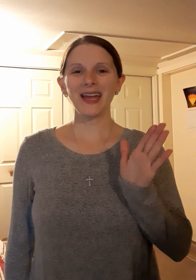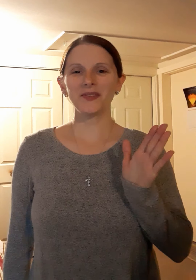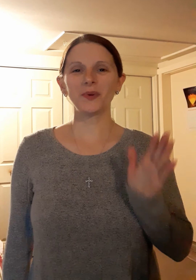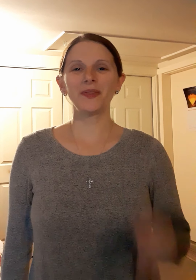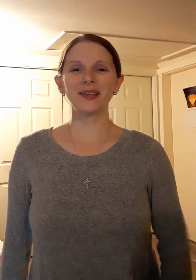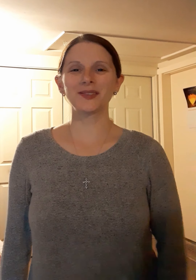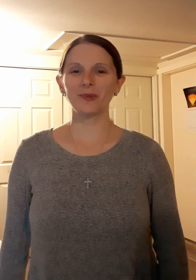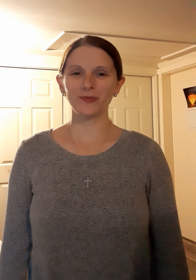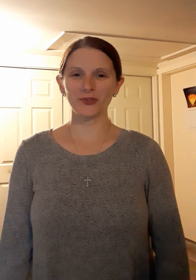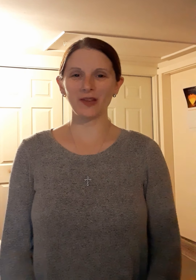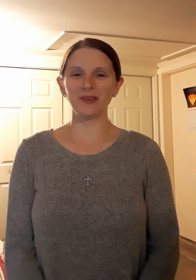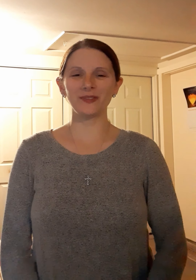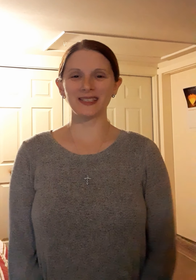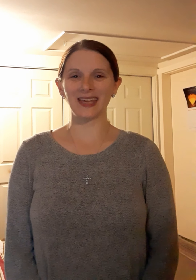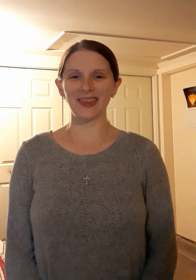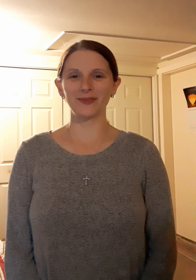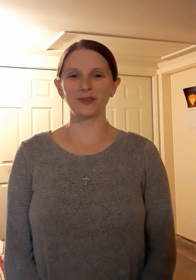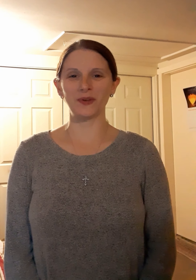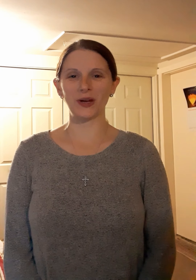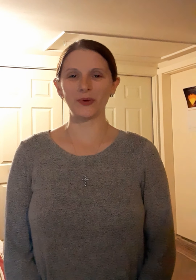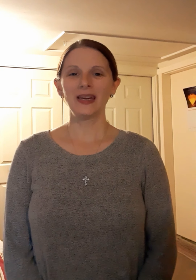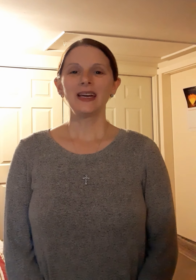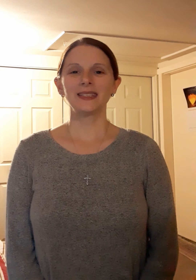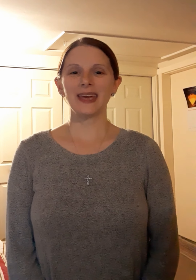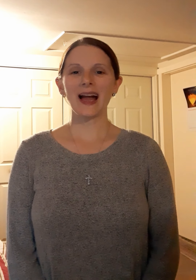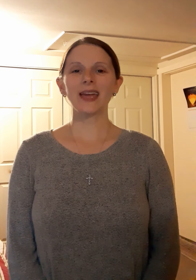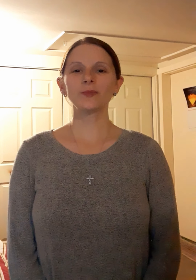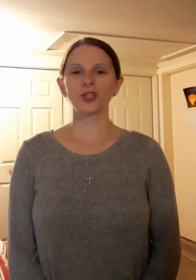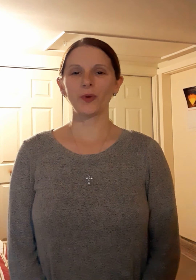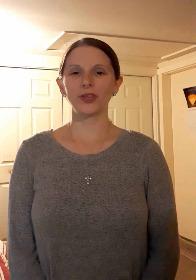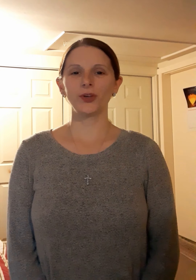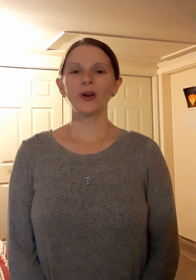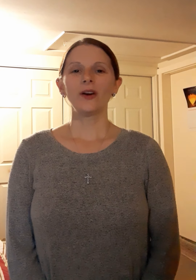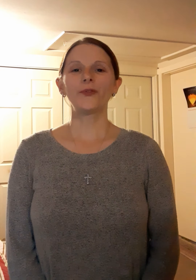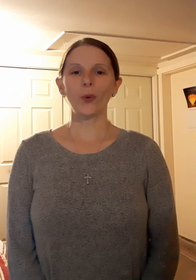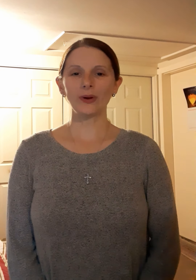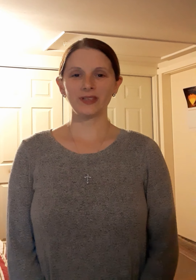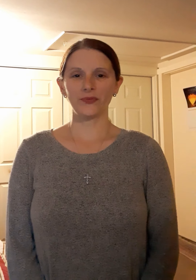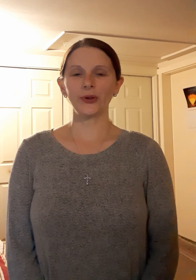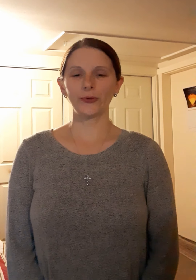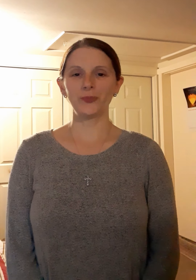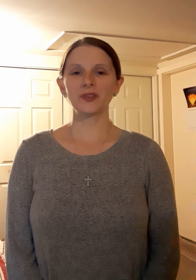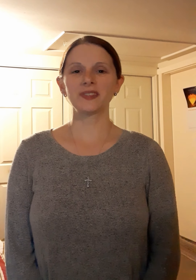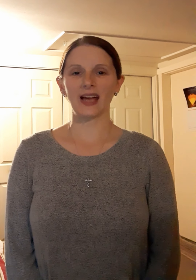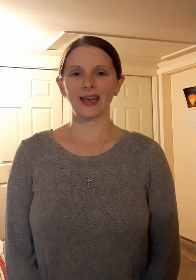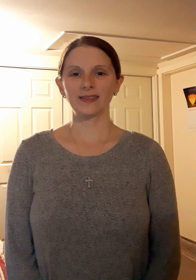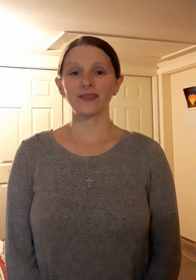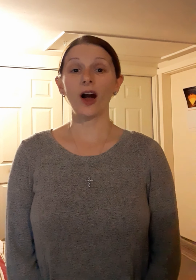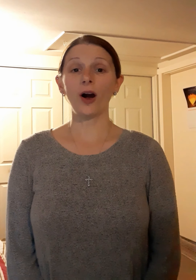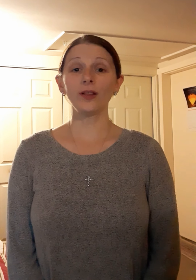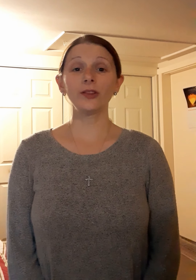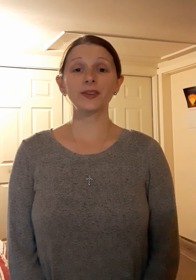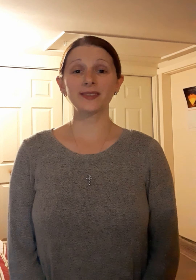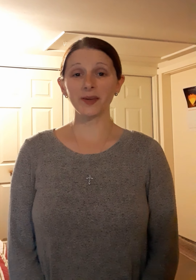Hi everyone, thanks so much for joining me for this sign language video. Today I am showing you 4 different groups of signs that all look